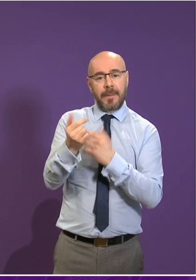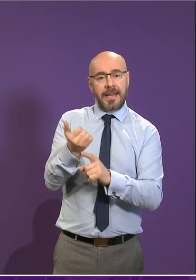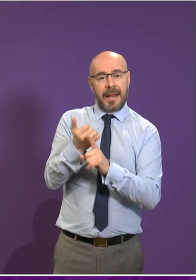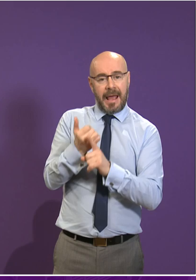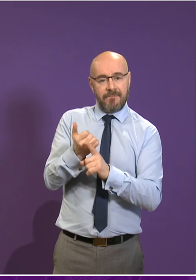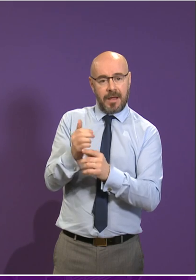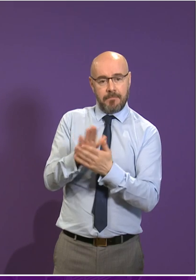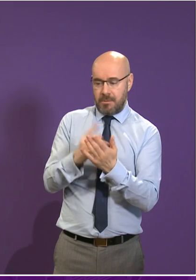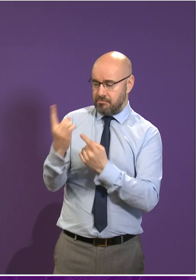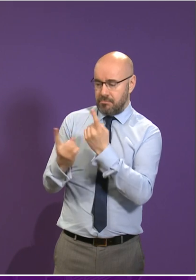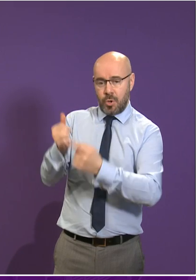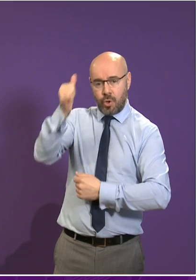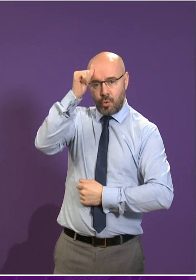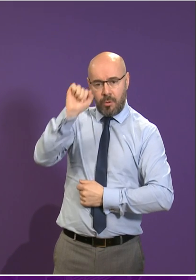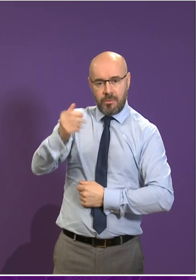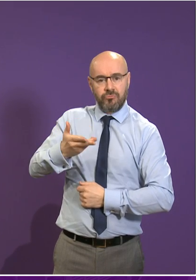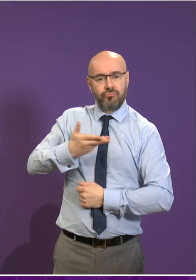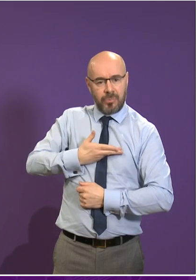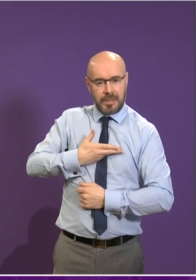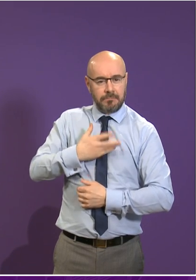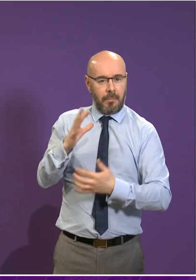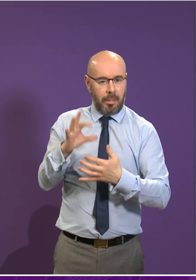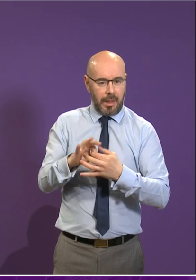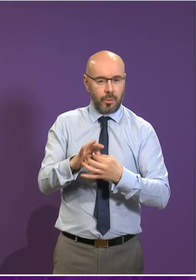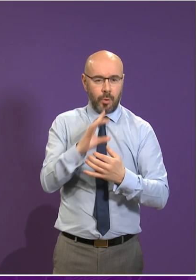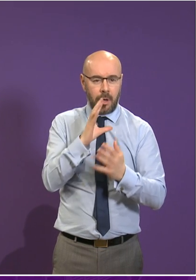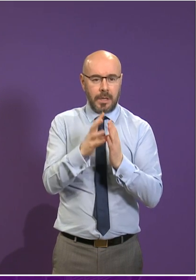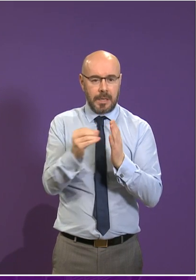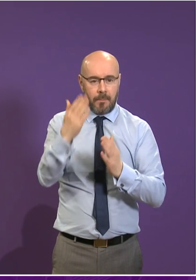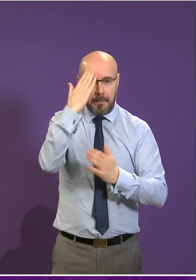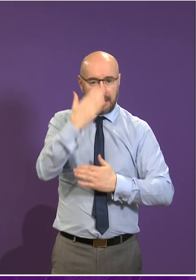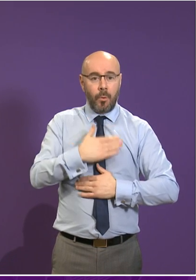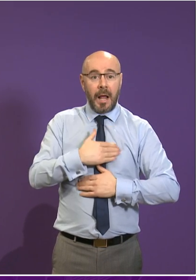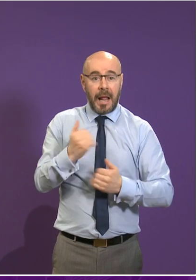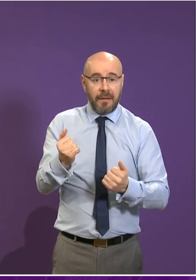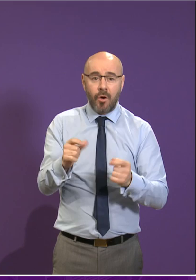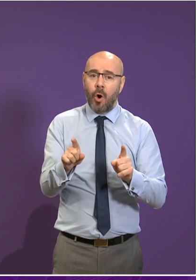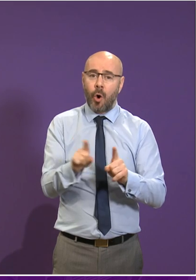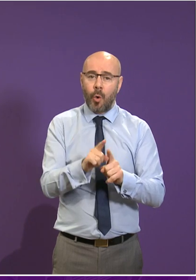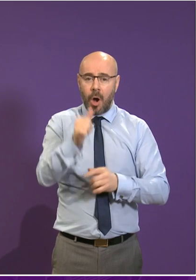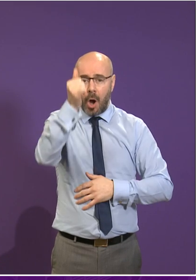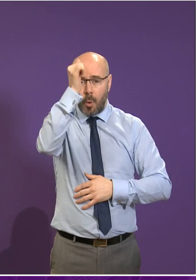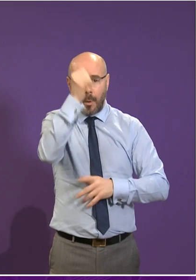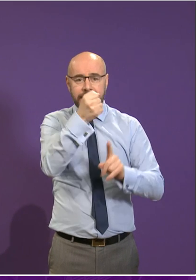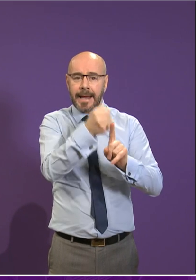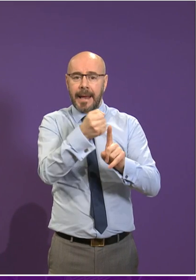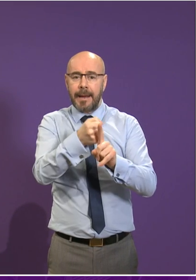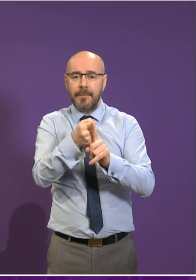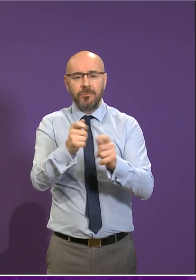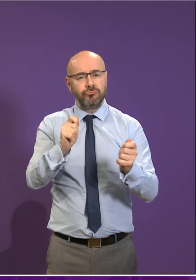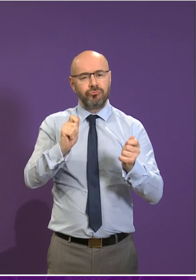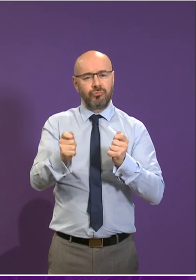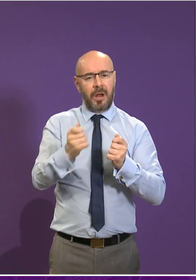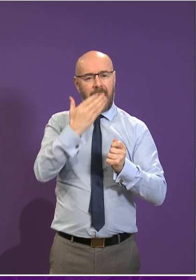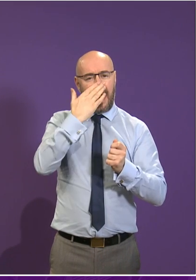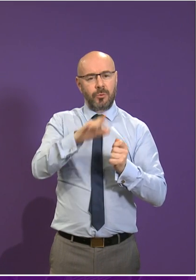claim their rights in mental health, for example, and conducting an awareness raising campaign to tackle negative attitudes as